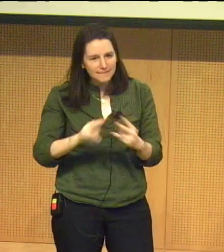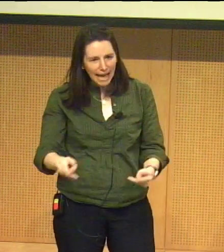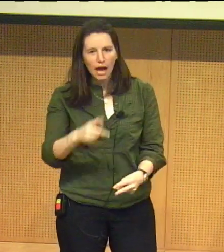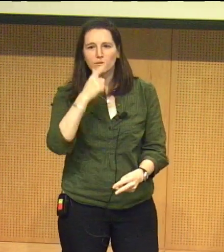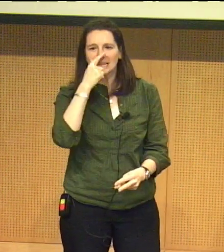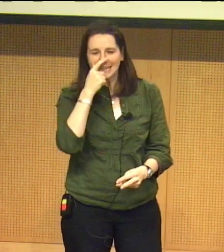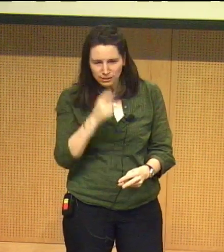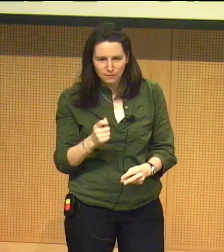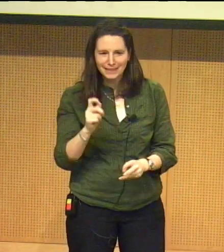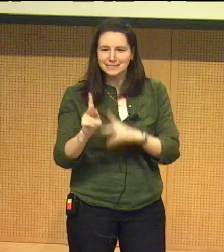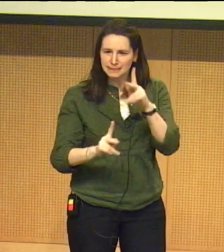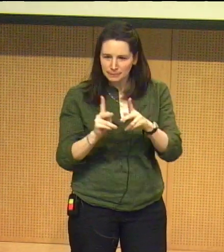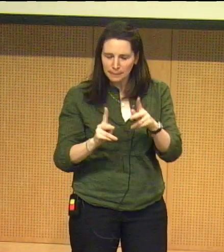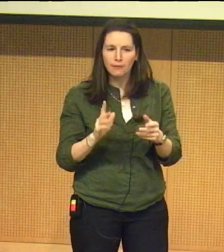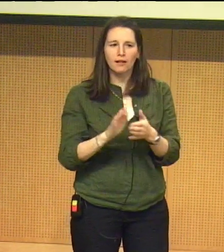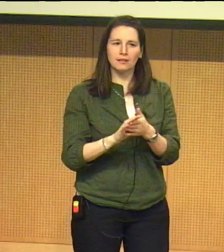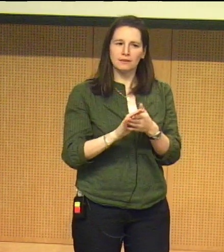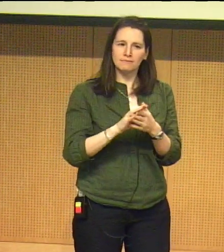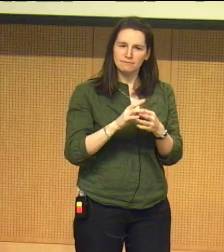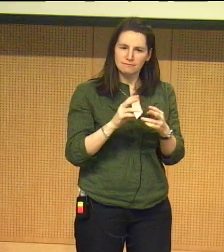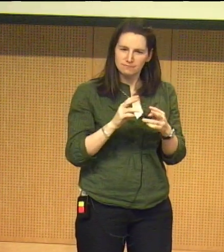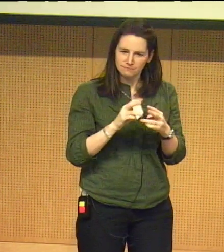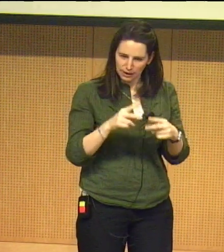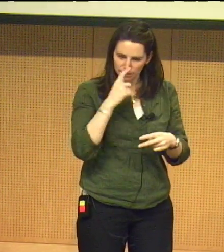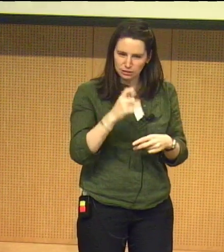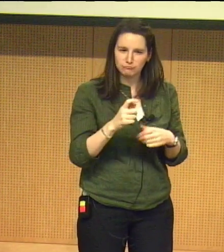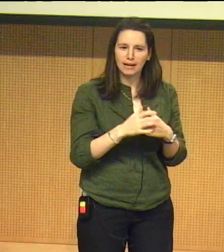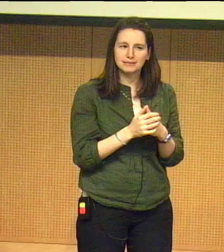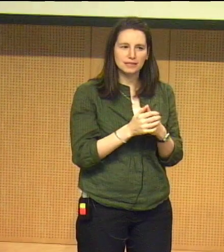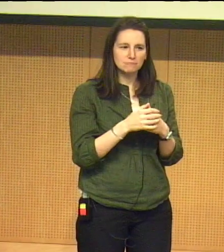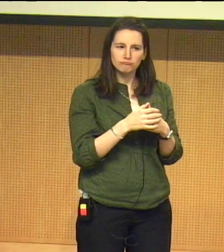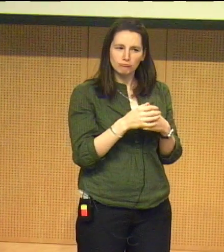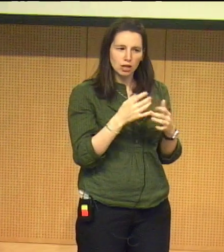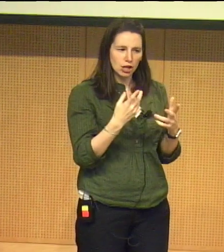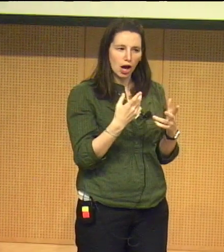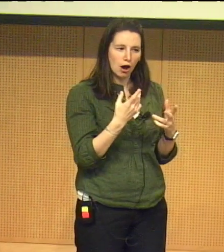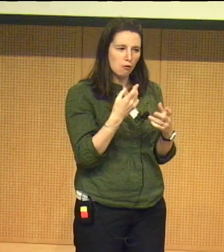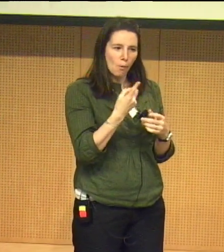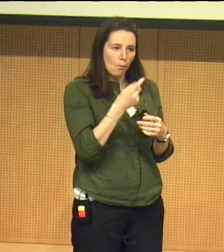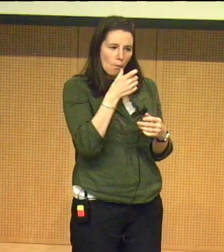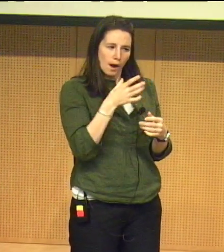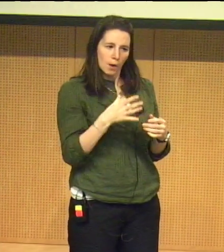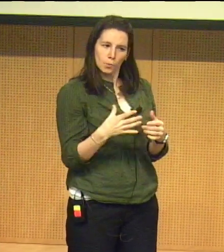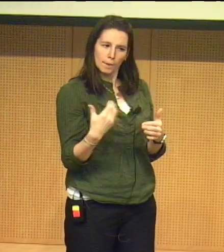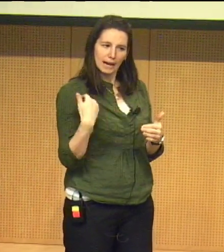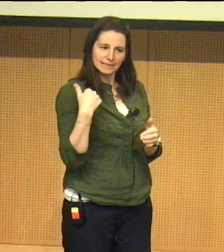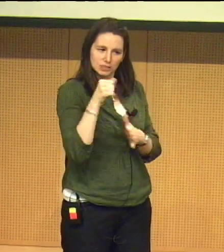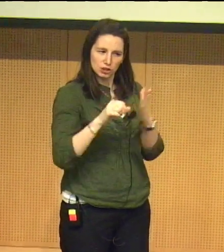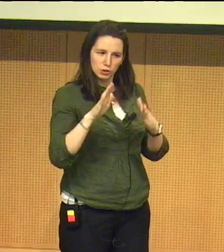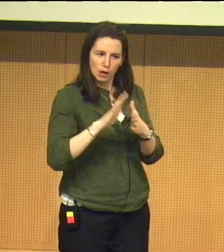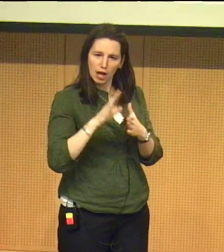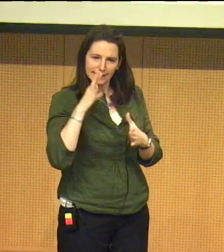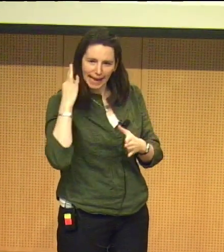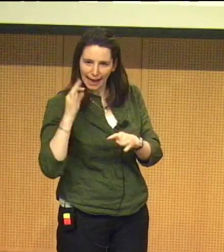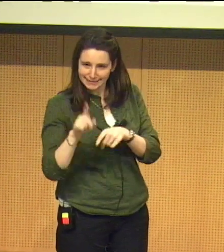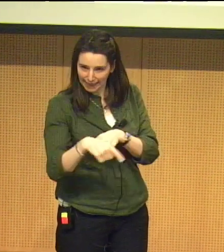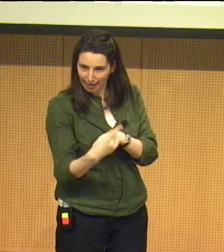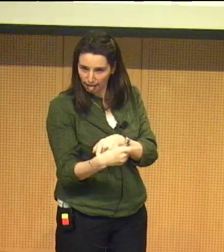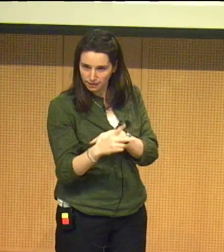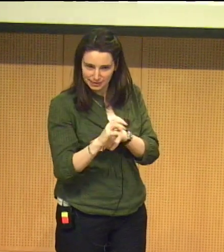And I've met very interesting people along the way. Very interesting. One woman, I did surgery